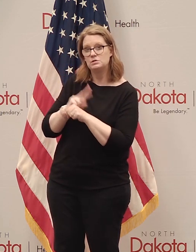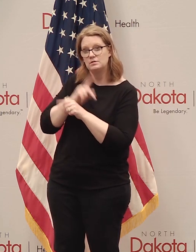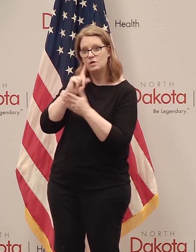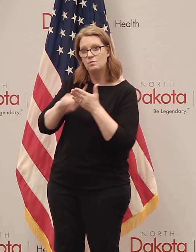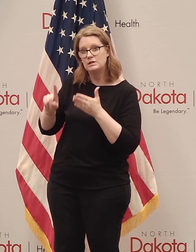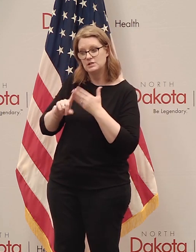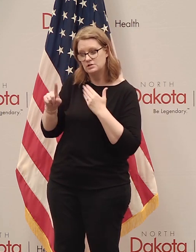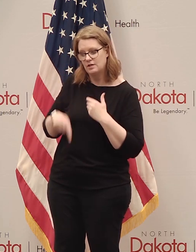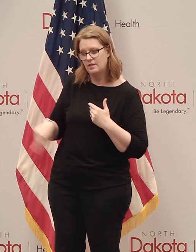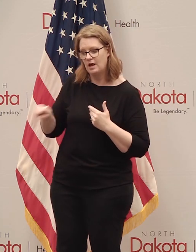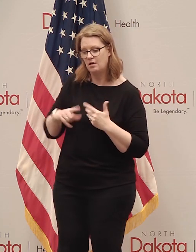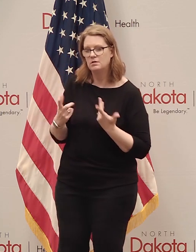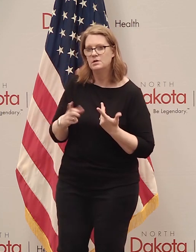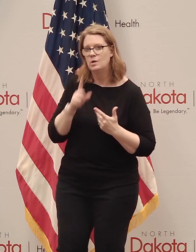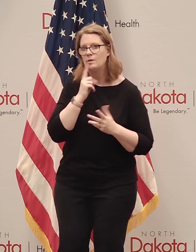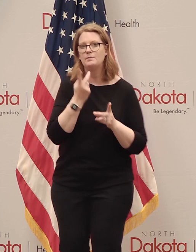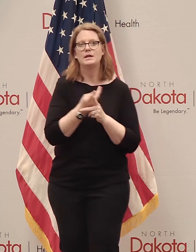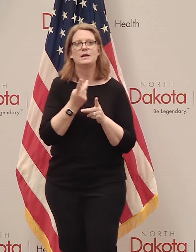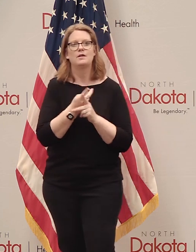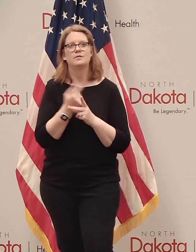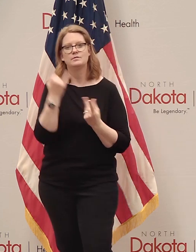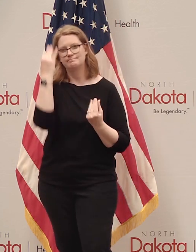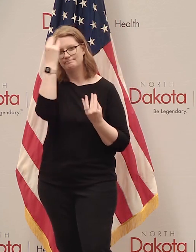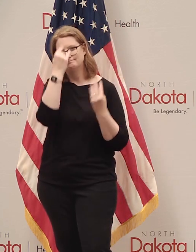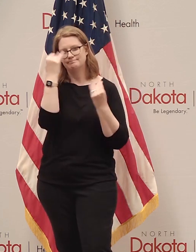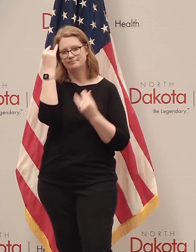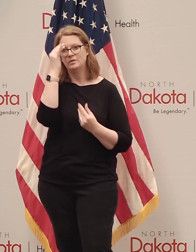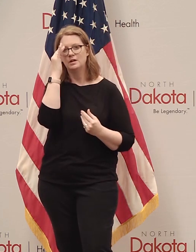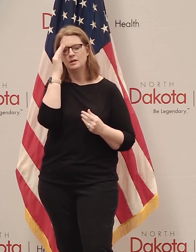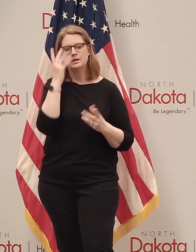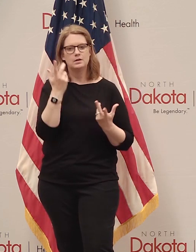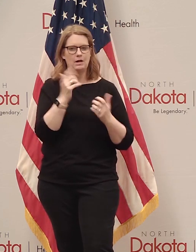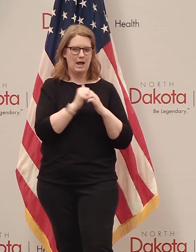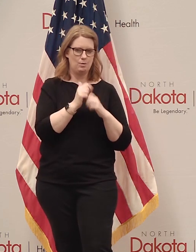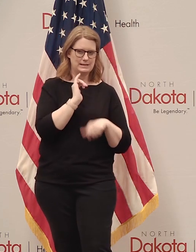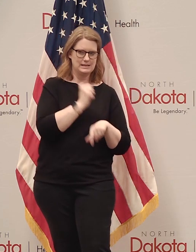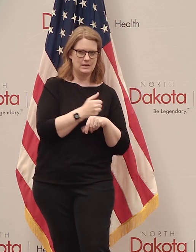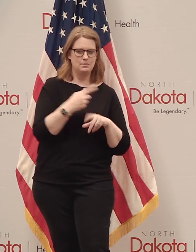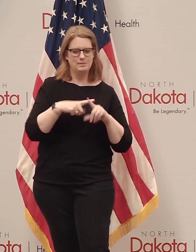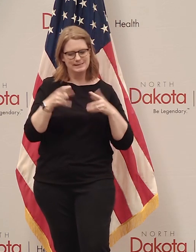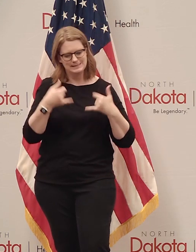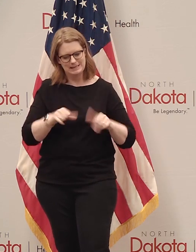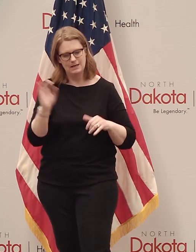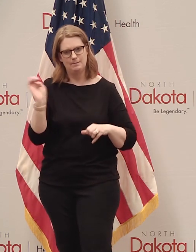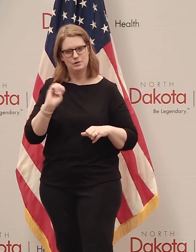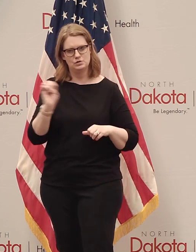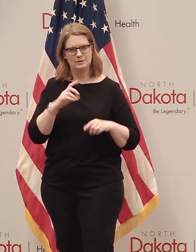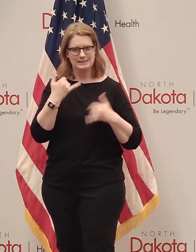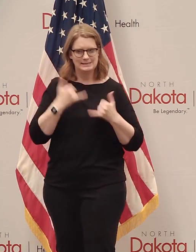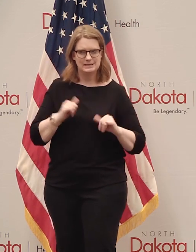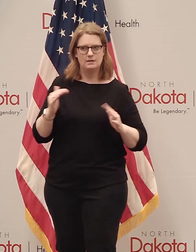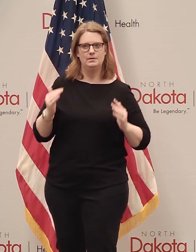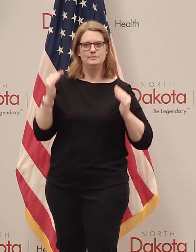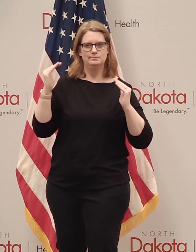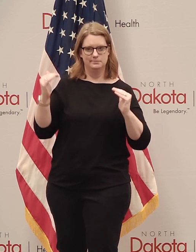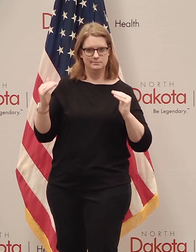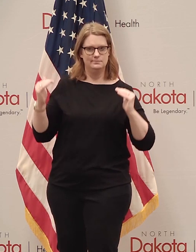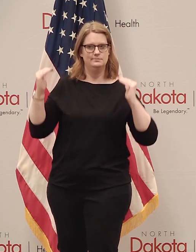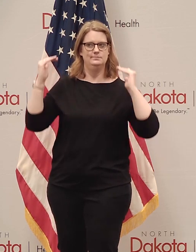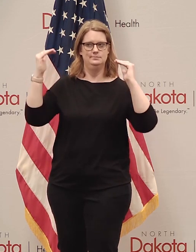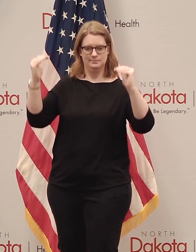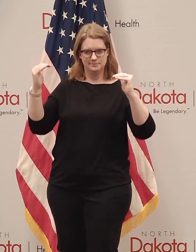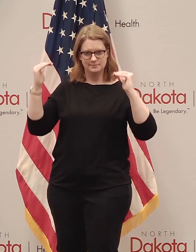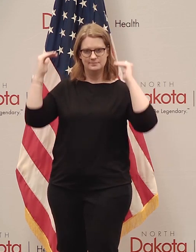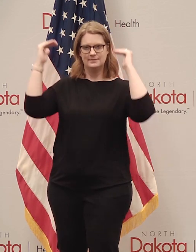research. So we're being thoughtful about how we scale capacity, but in the meantime, we're still in an emergency, and we've got to keep driving it up. And you've seen that